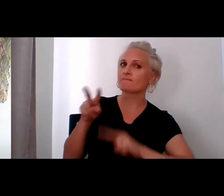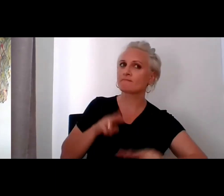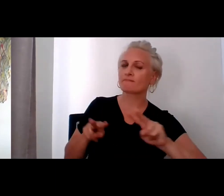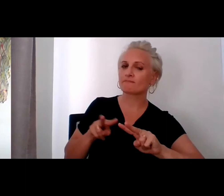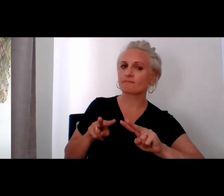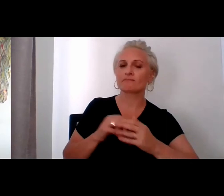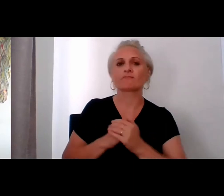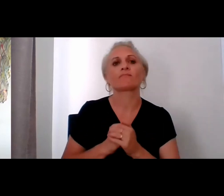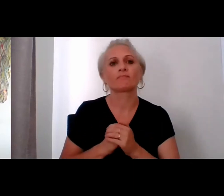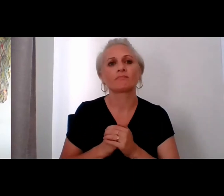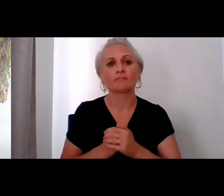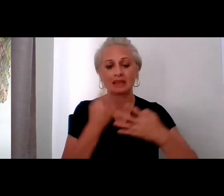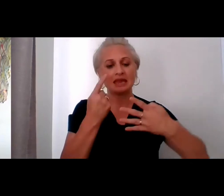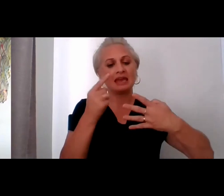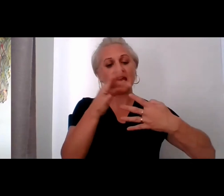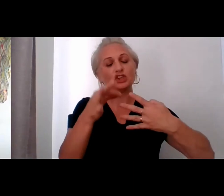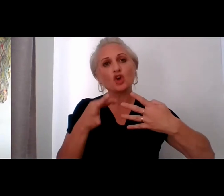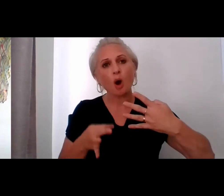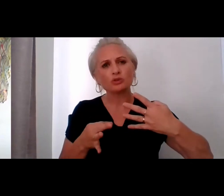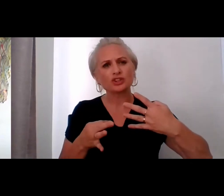How much will each option cost?